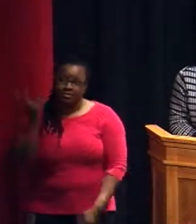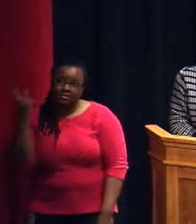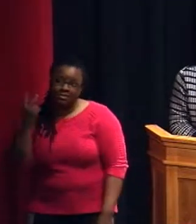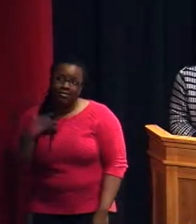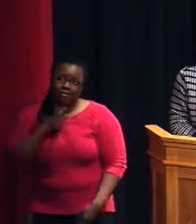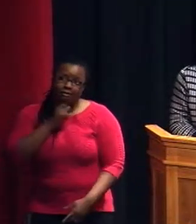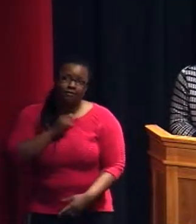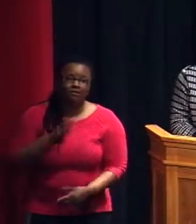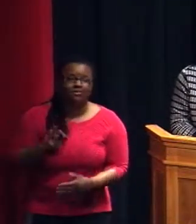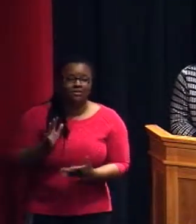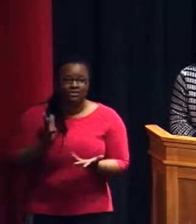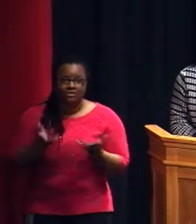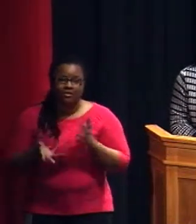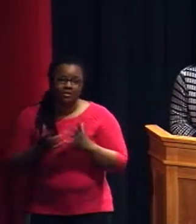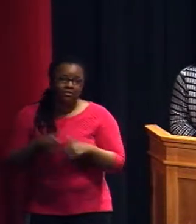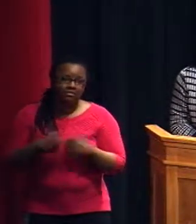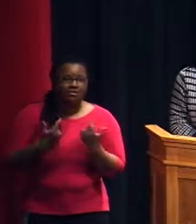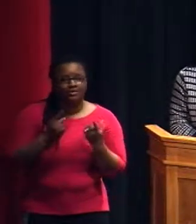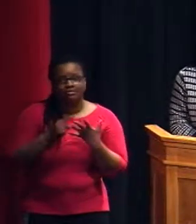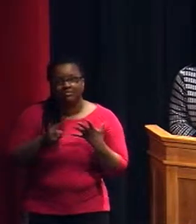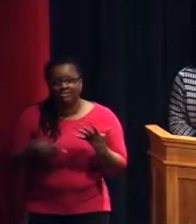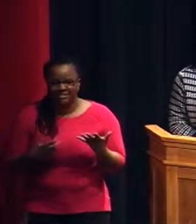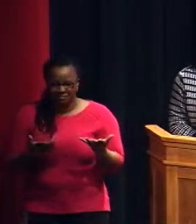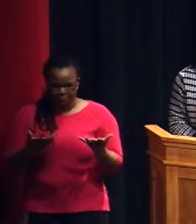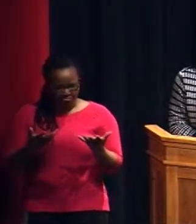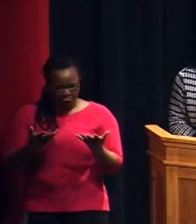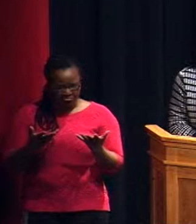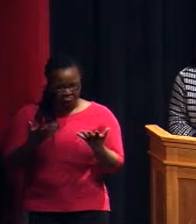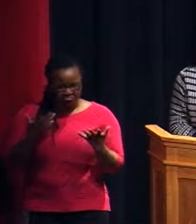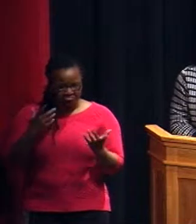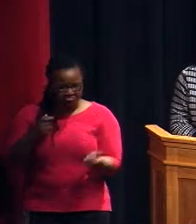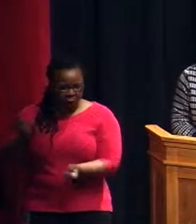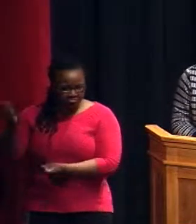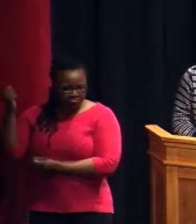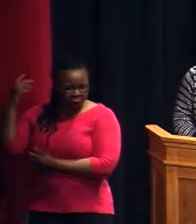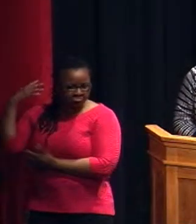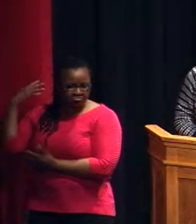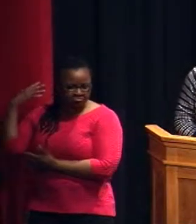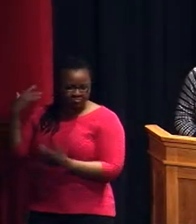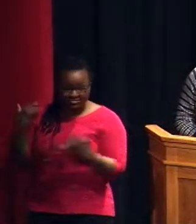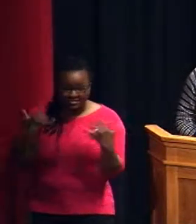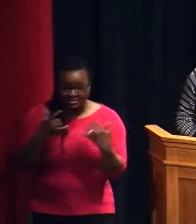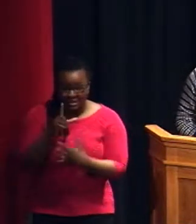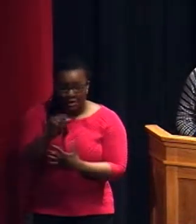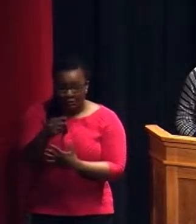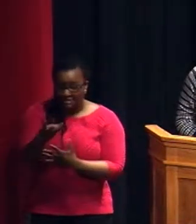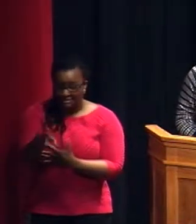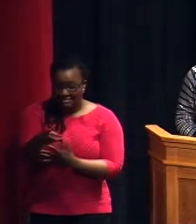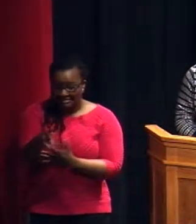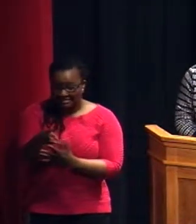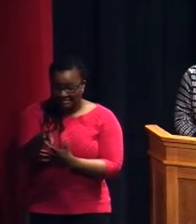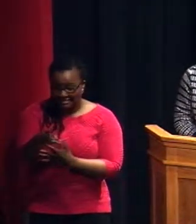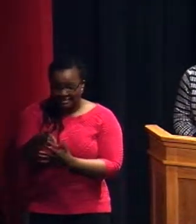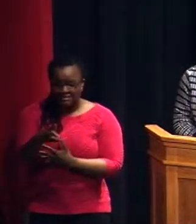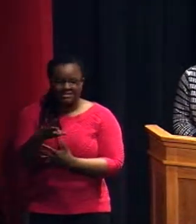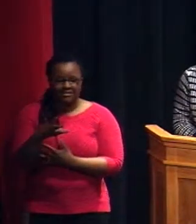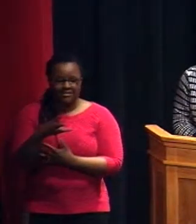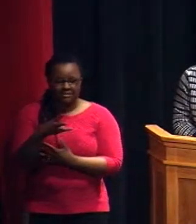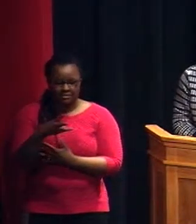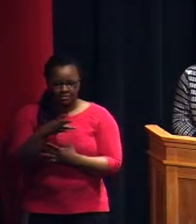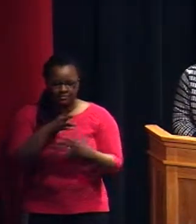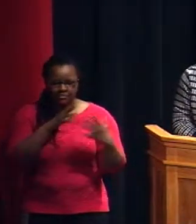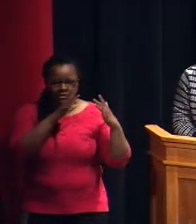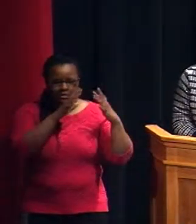in the 50s, the 60s, and the 70s. But don't let that happen. We live in 2016. Get to know